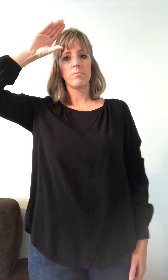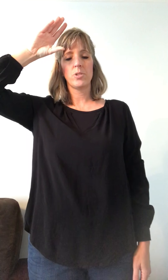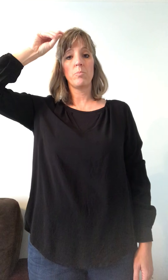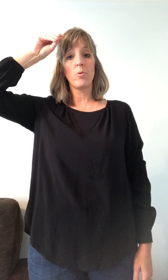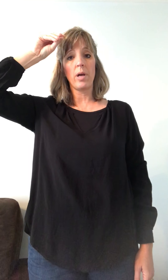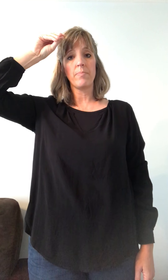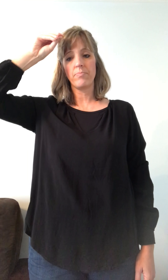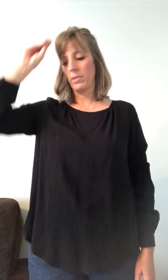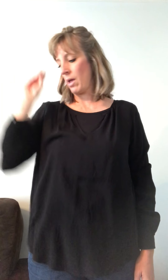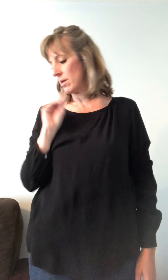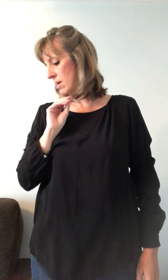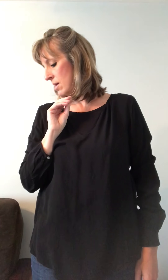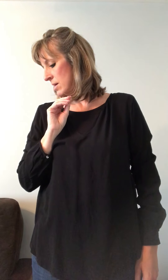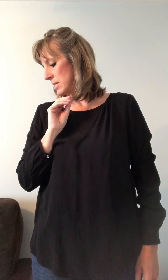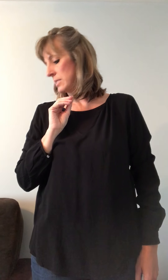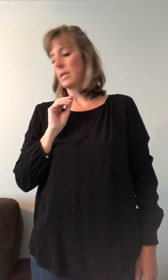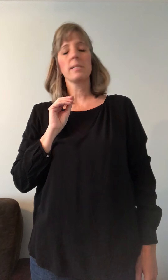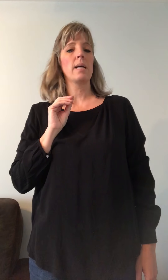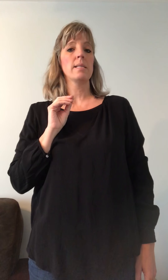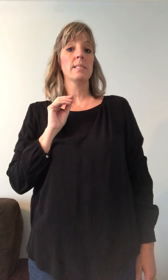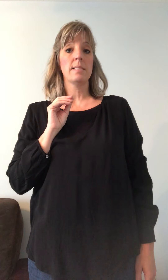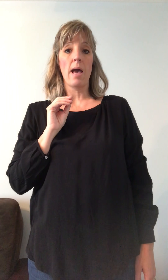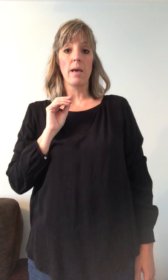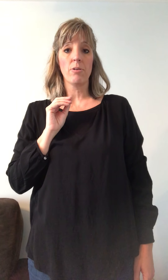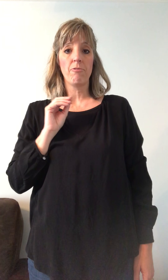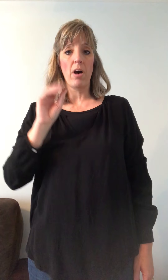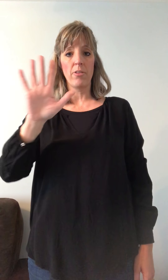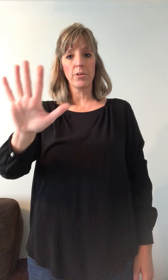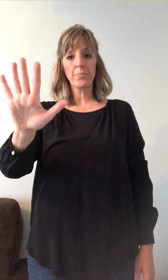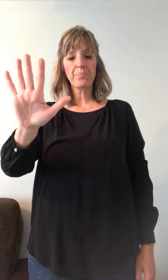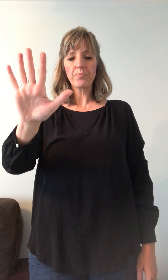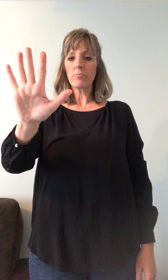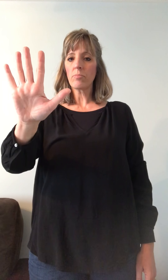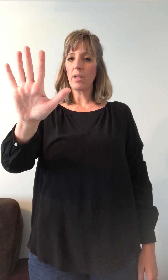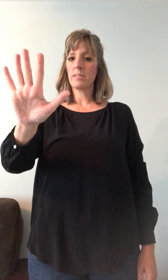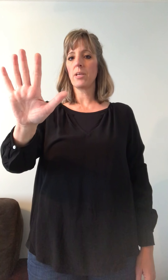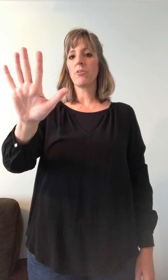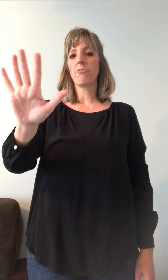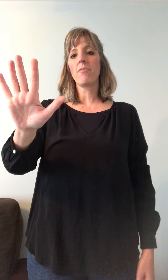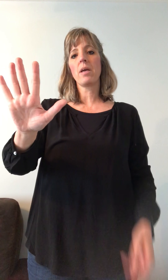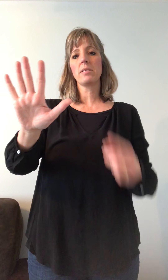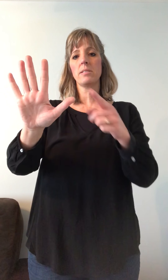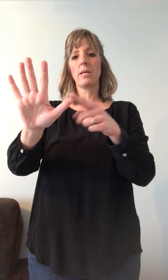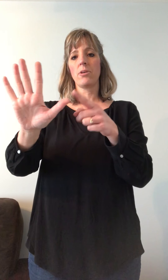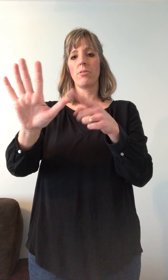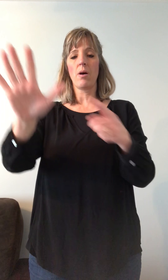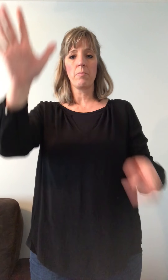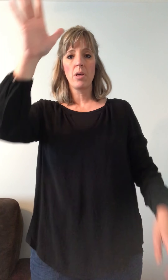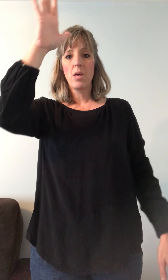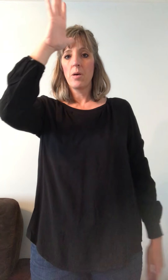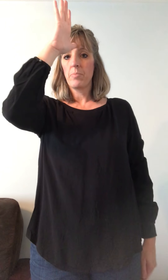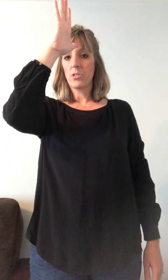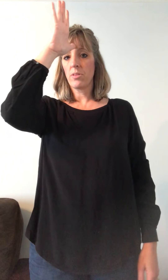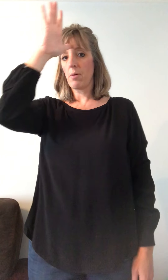So boy, okay? The second sign is dad or father. Take your hand, take your thumb, put your thumb